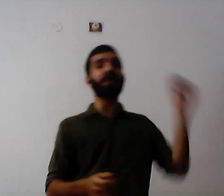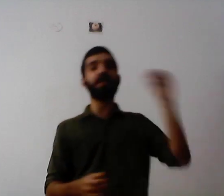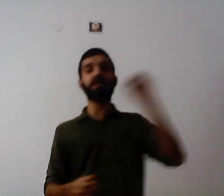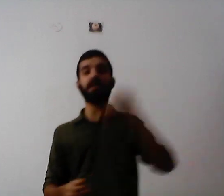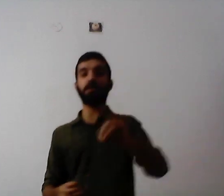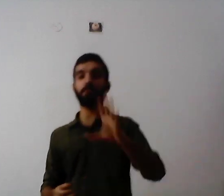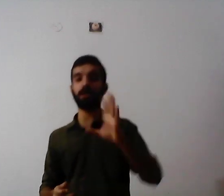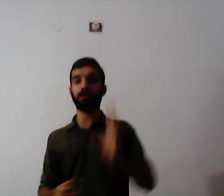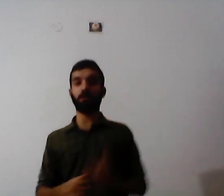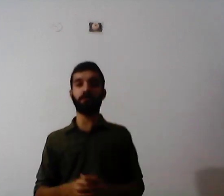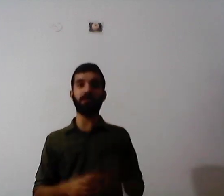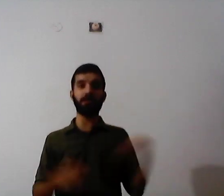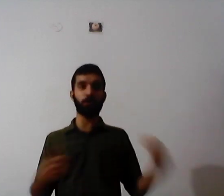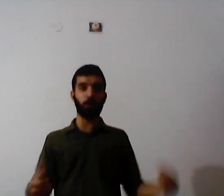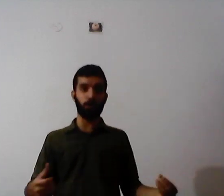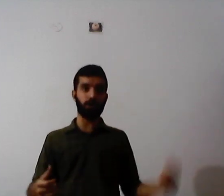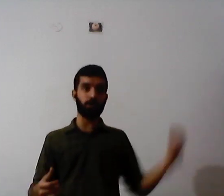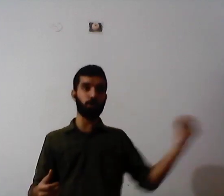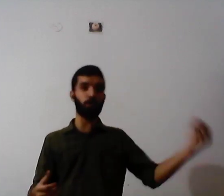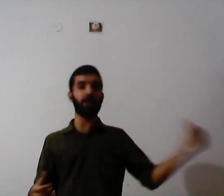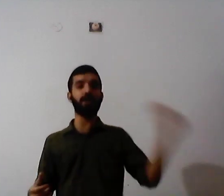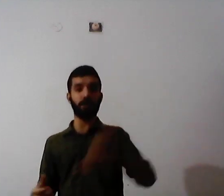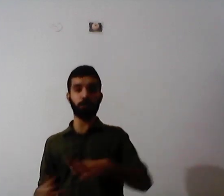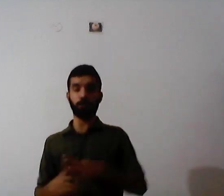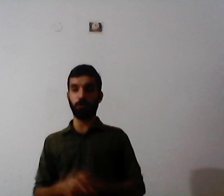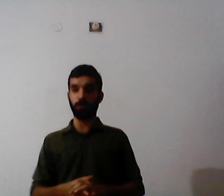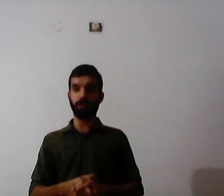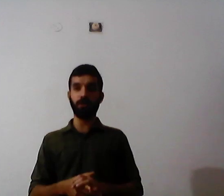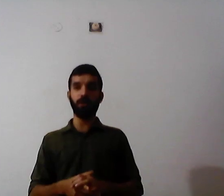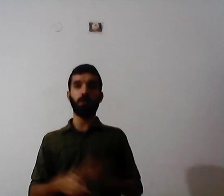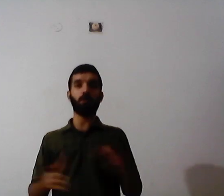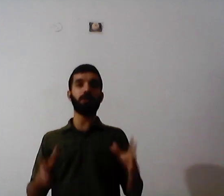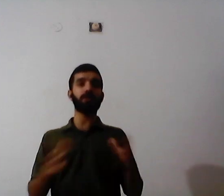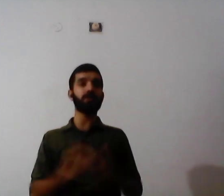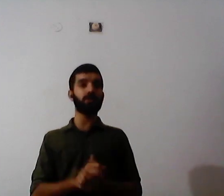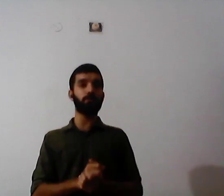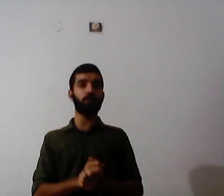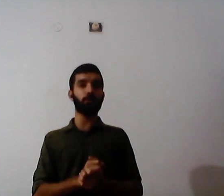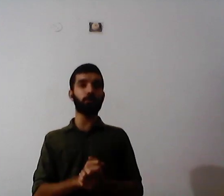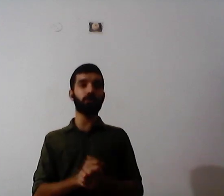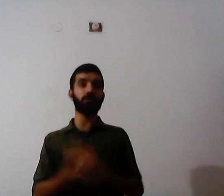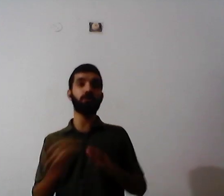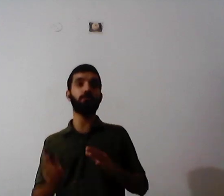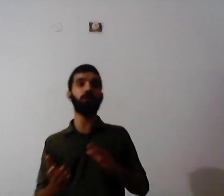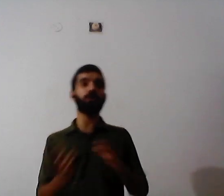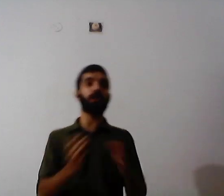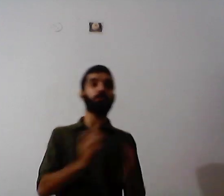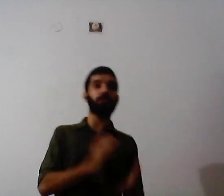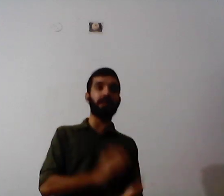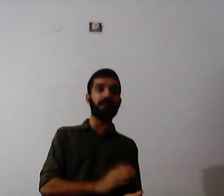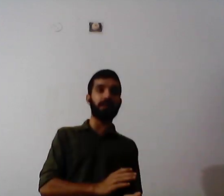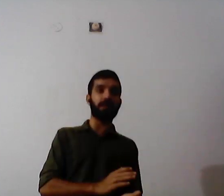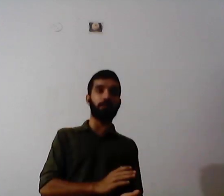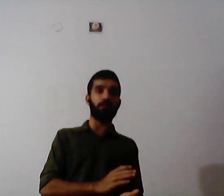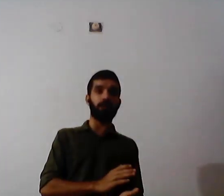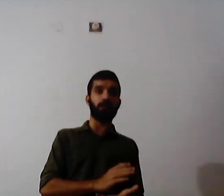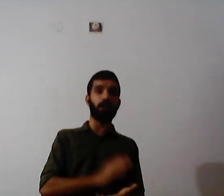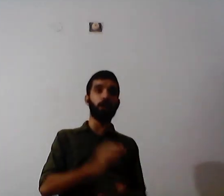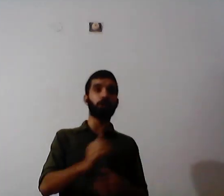the temperature of this solution, solid in liquid solution, what the system will do? System will try to decrease the temperature. So it